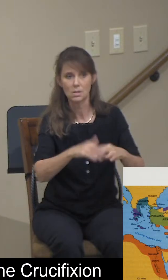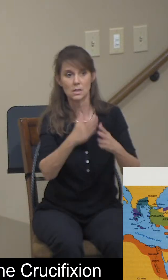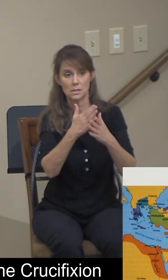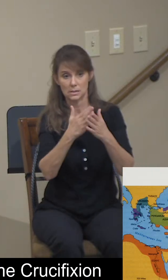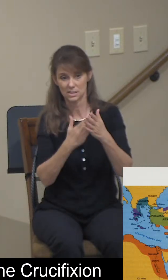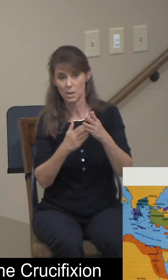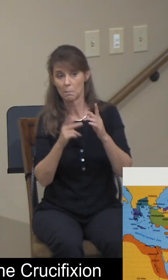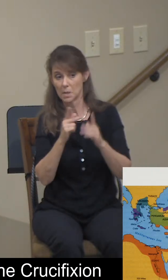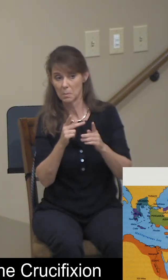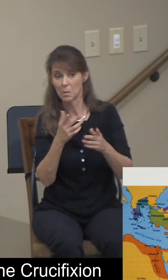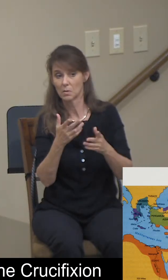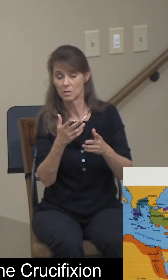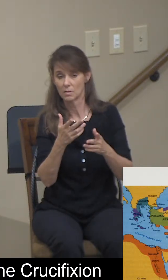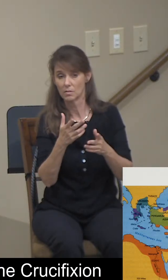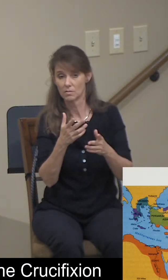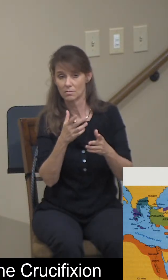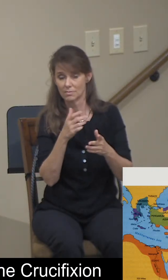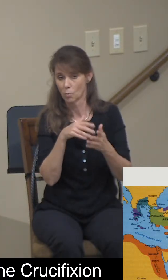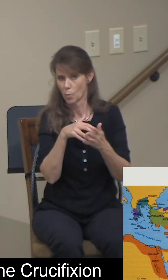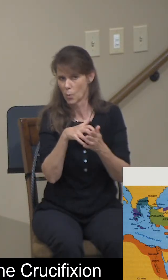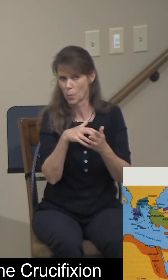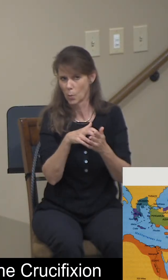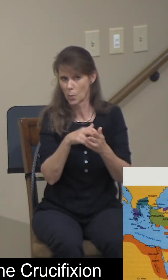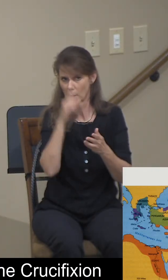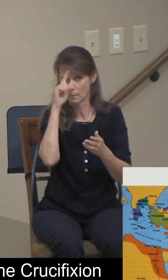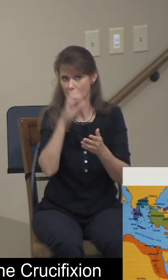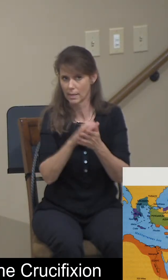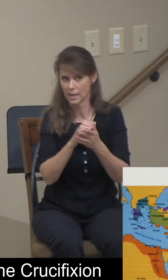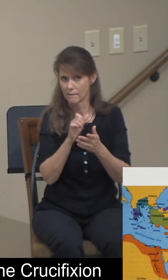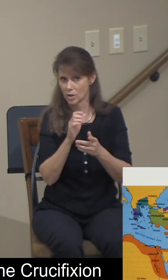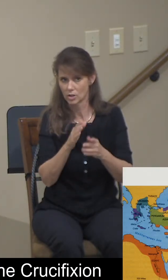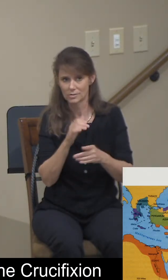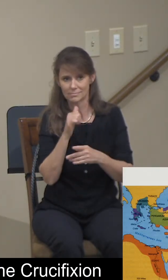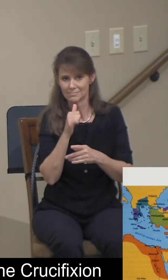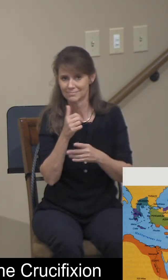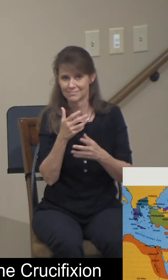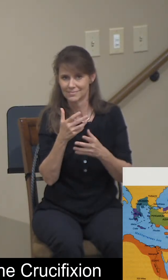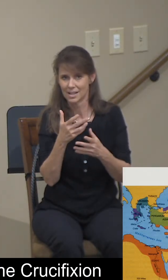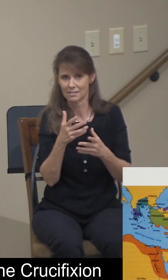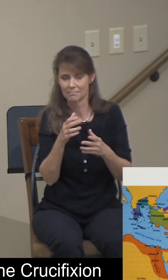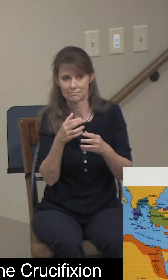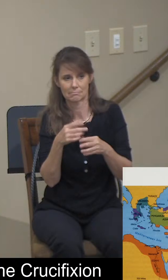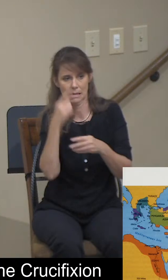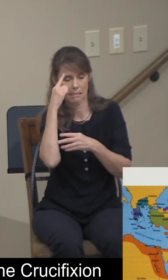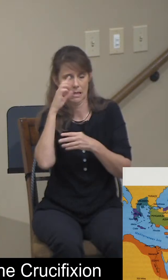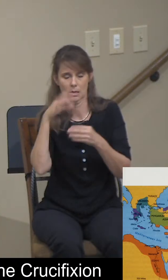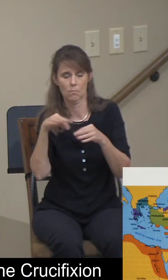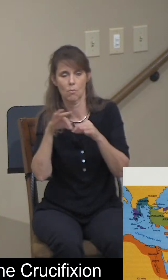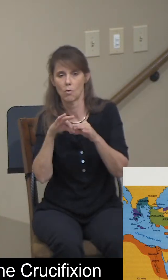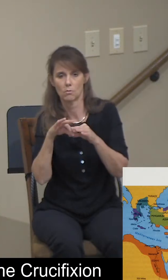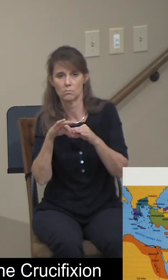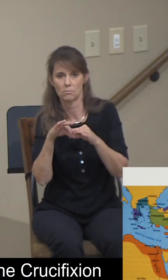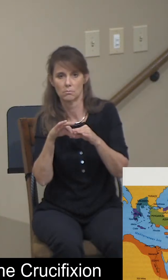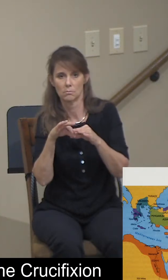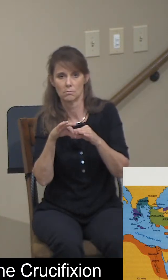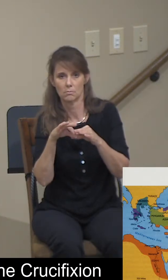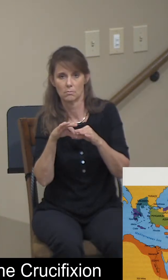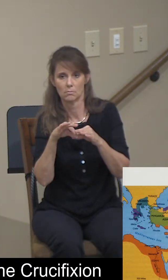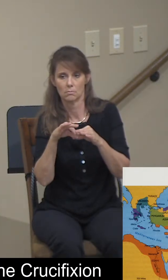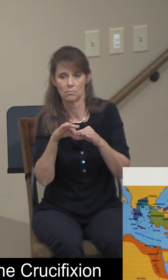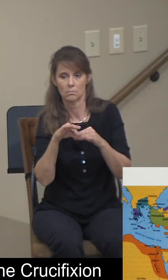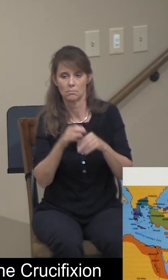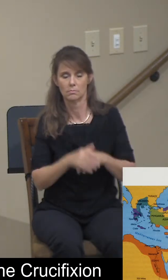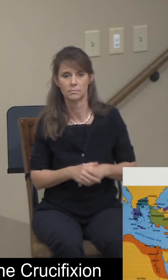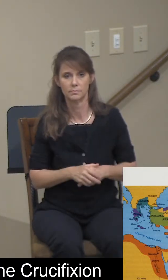on this question in opposition to him, and to reduce the importance of the temple. Now, we're not going to do a